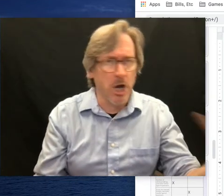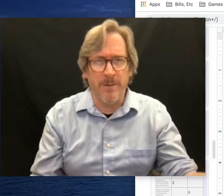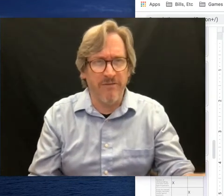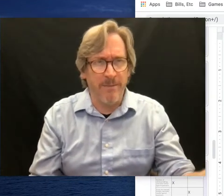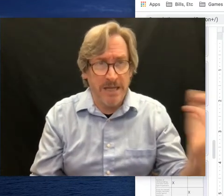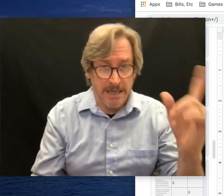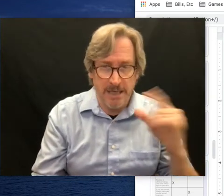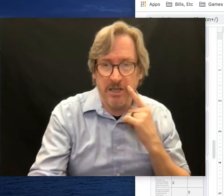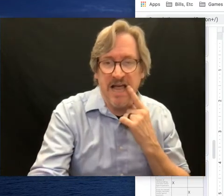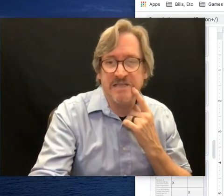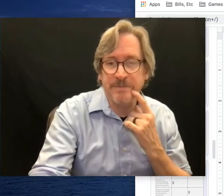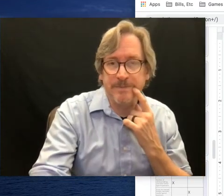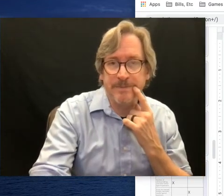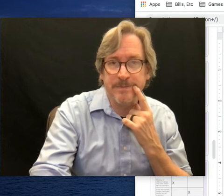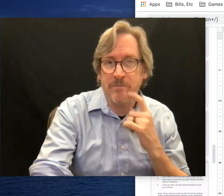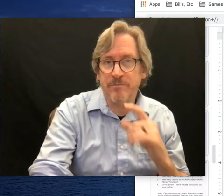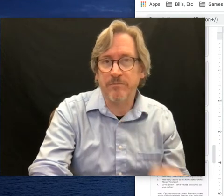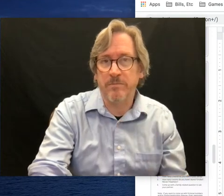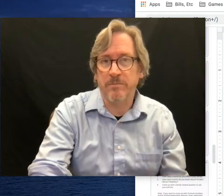We'll talk about family in class.